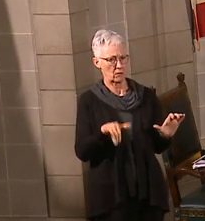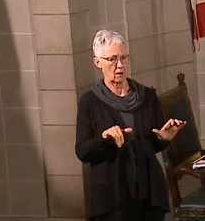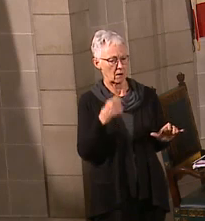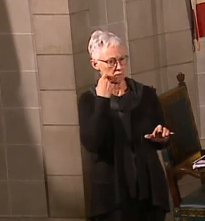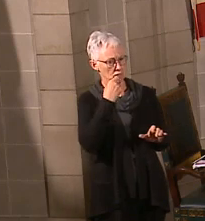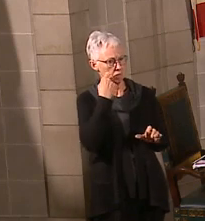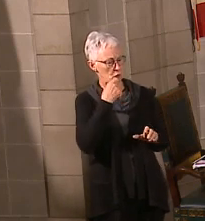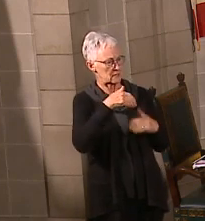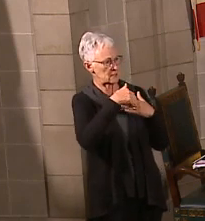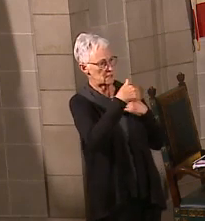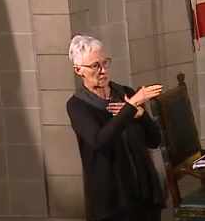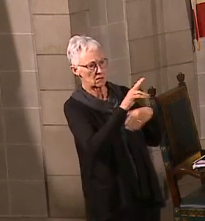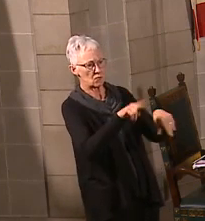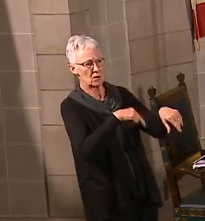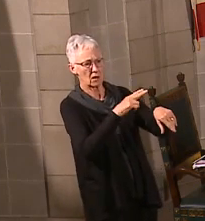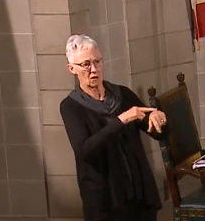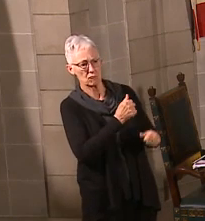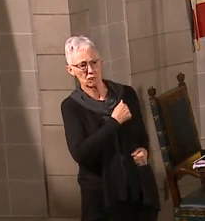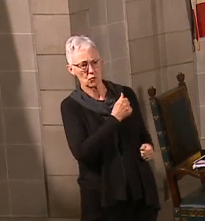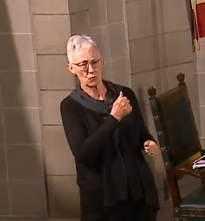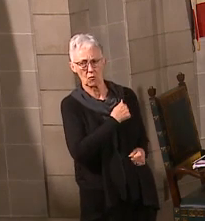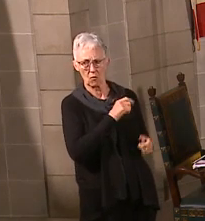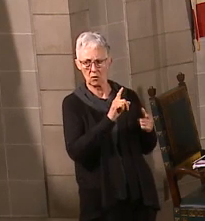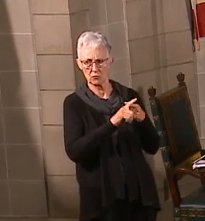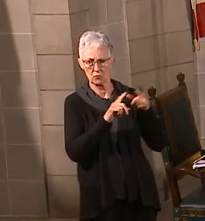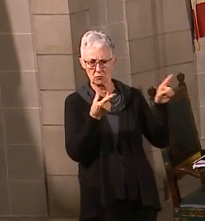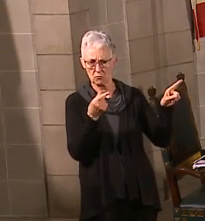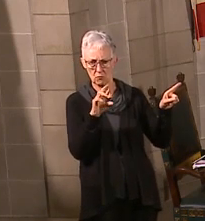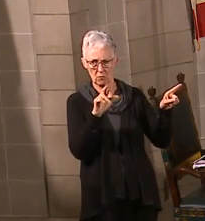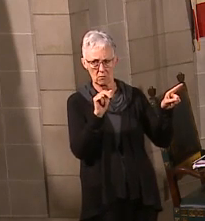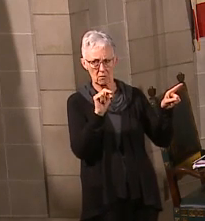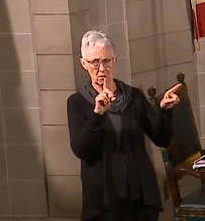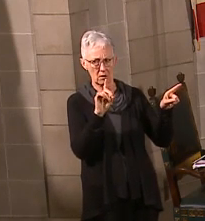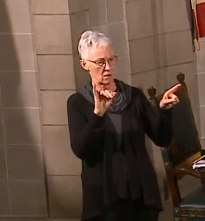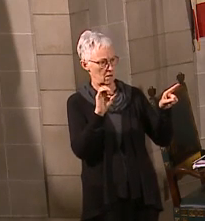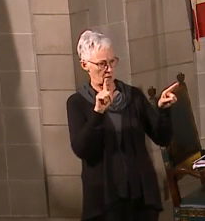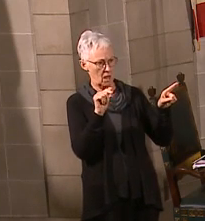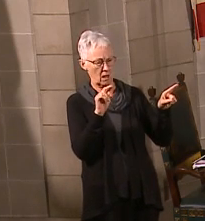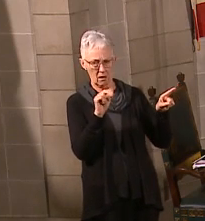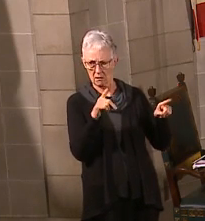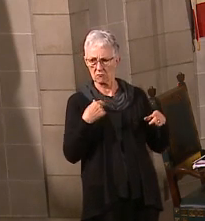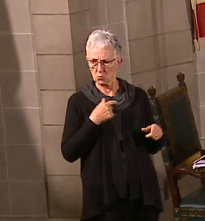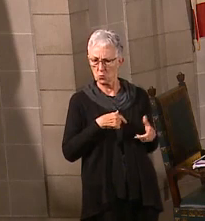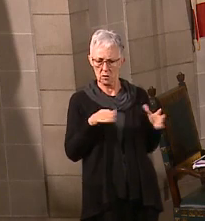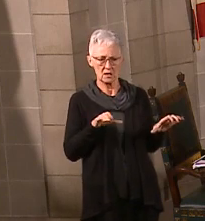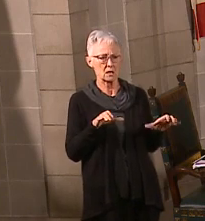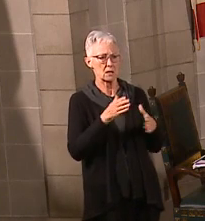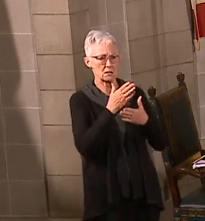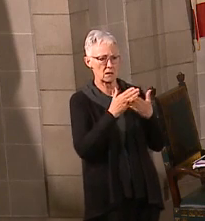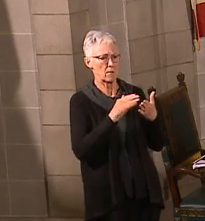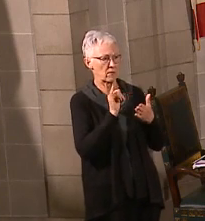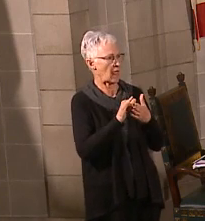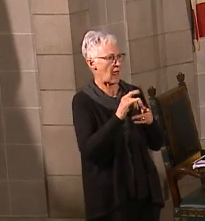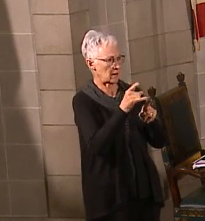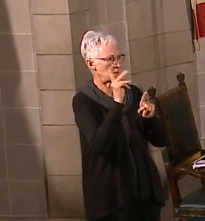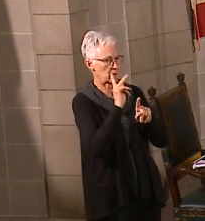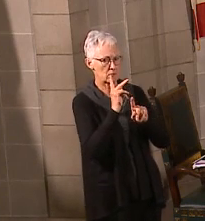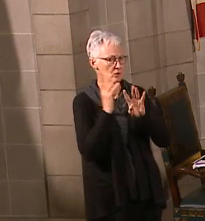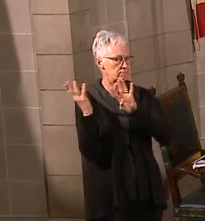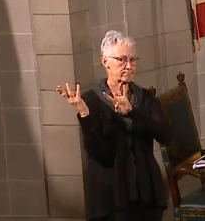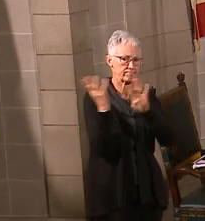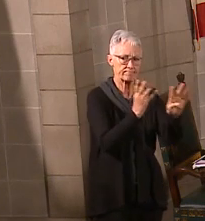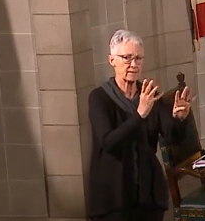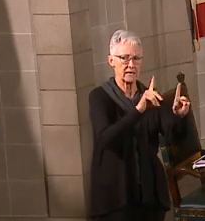or Kimball, part of what we were doing there was some of that random testing in the community. We've done some of that through some of our healthcare clinics in Omaha as